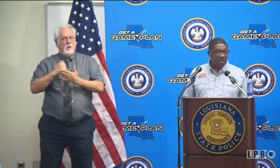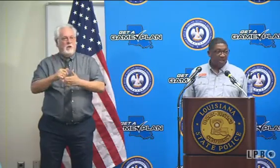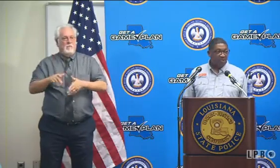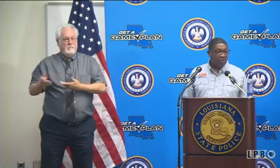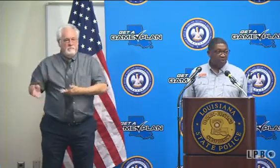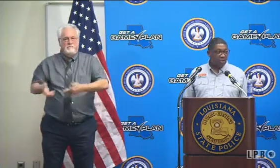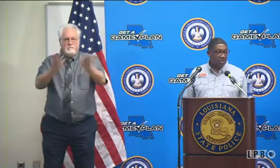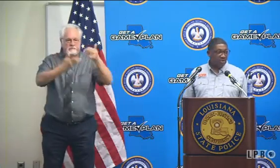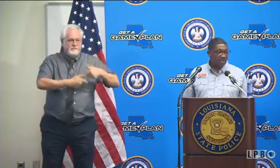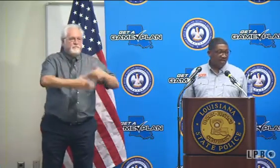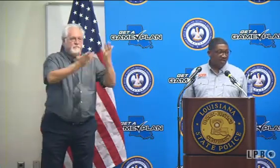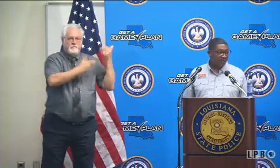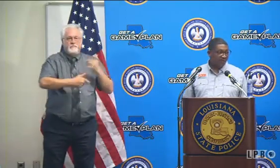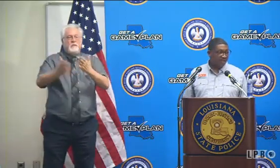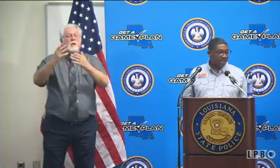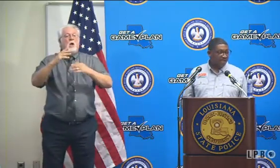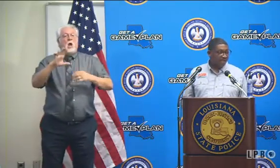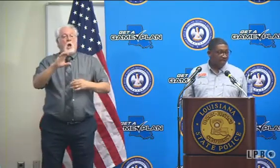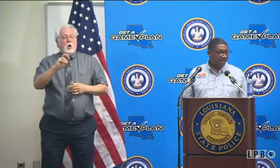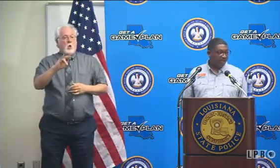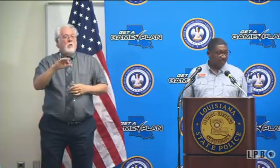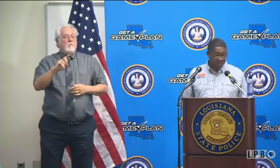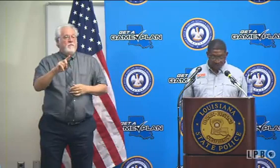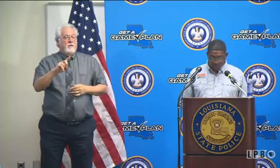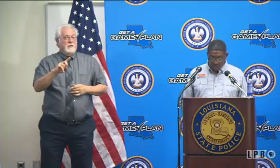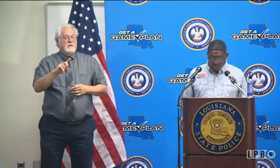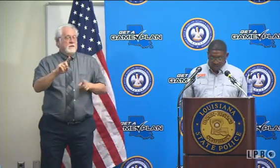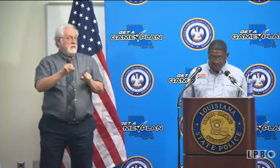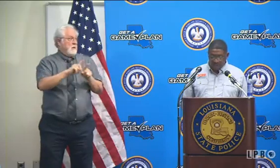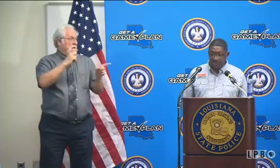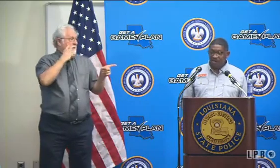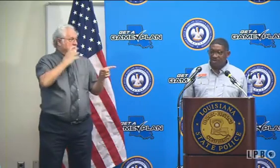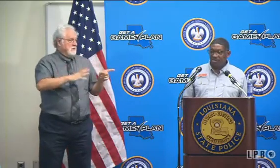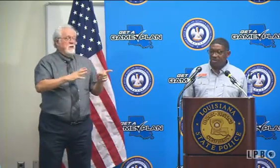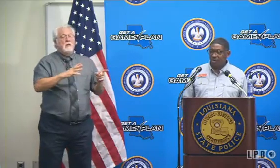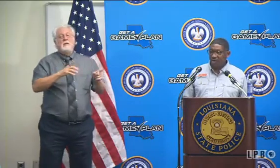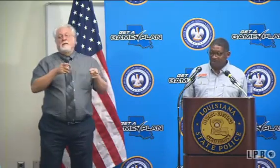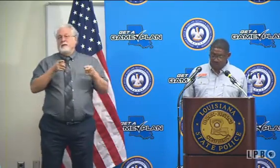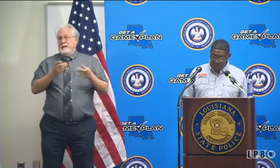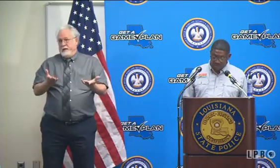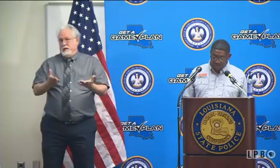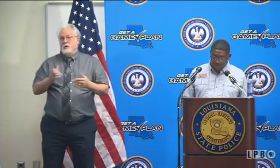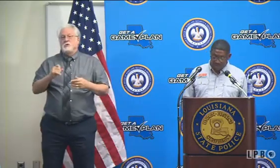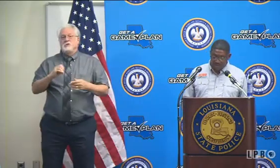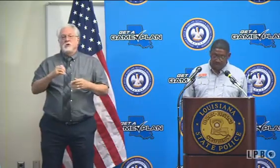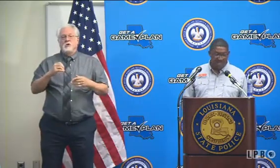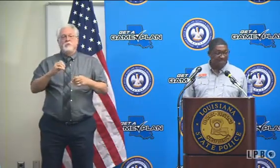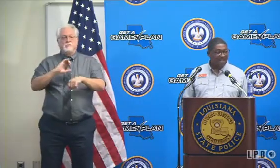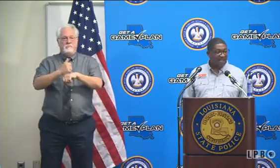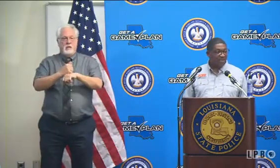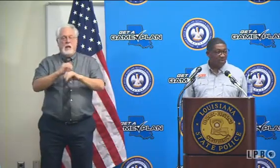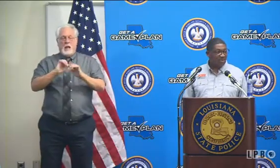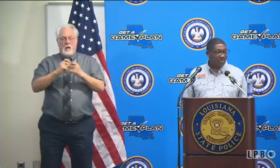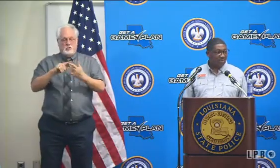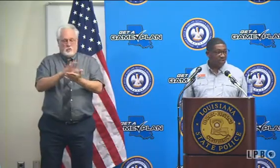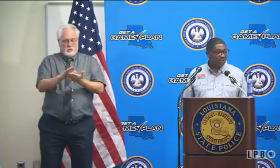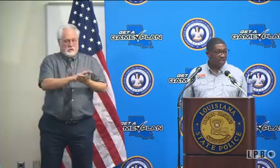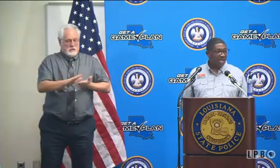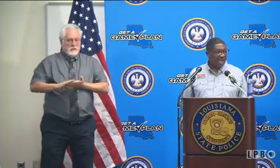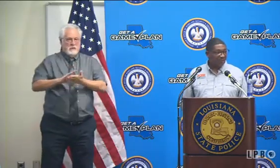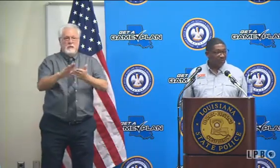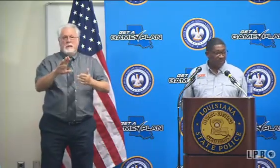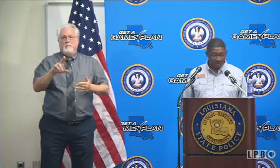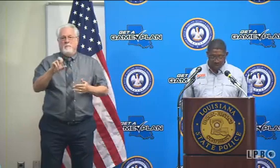evacuation. You should know that COVID, as the governor said, is still very present, so we have instituted a way to sanitize all of the